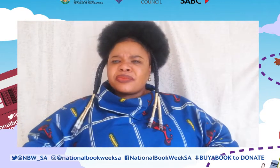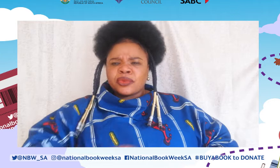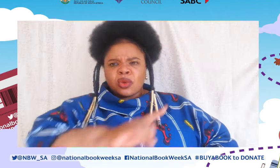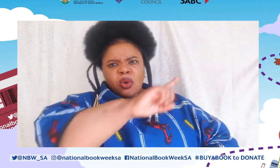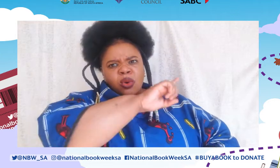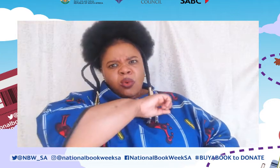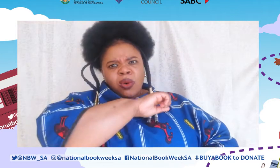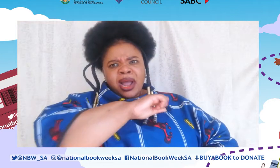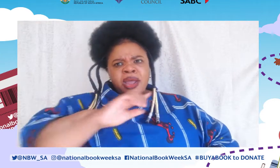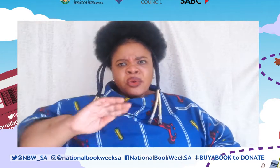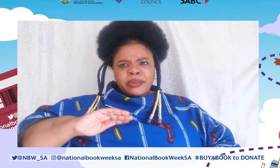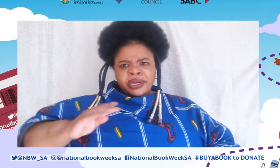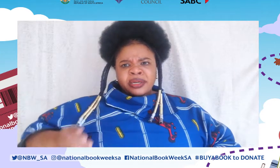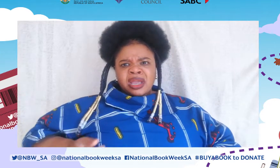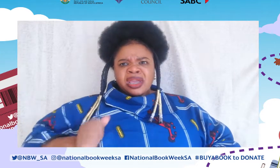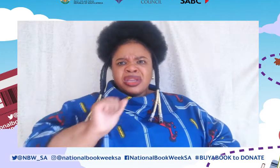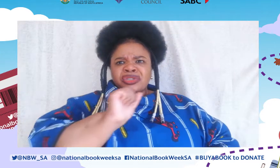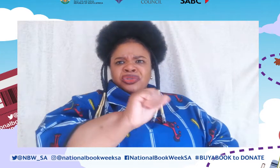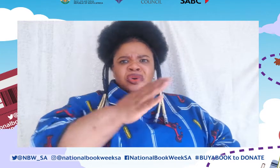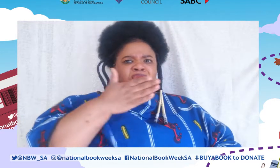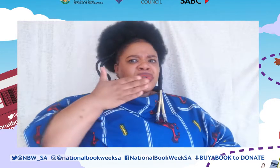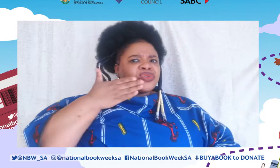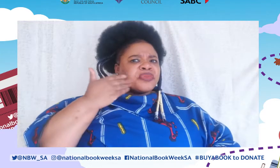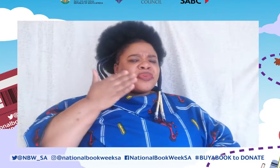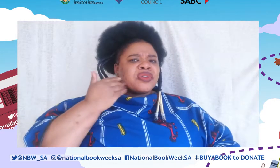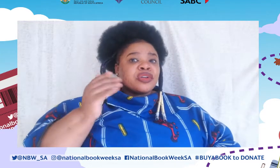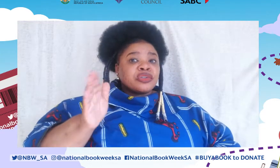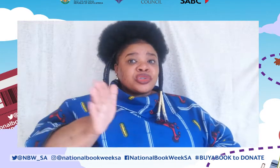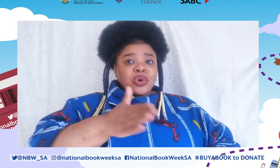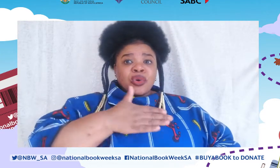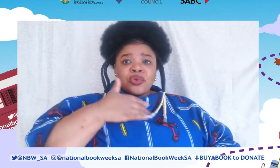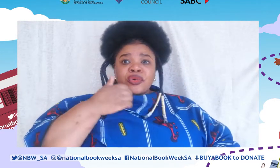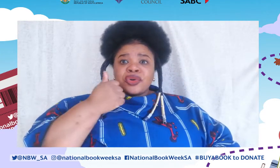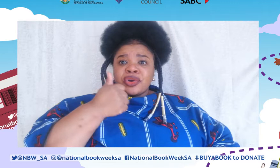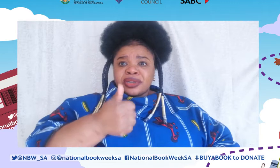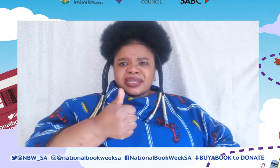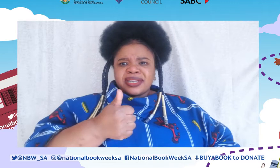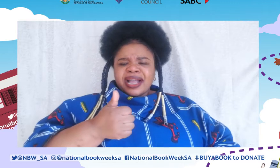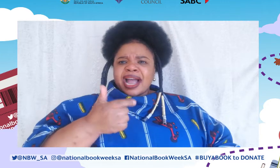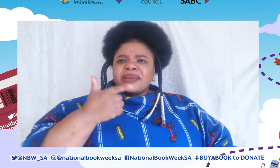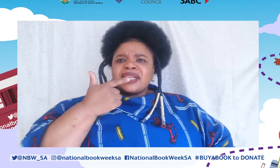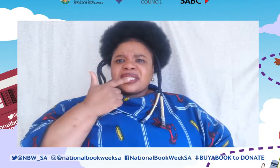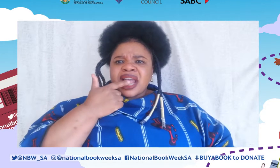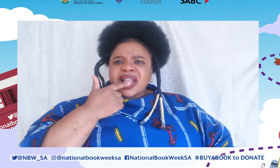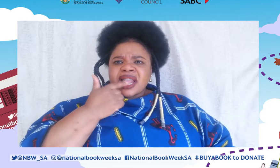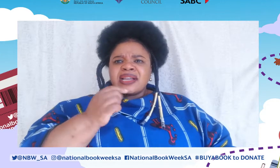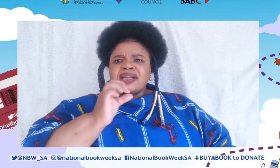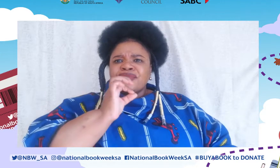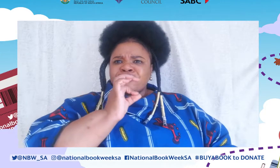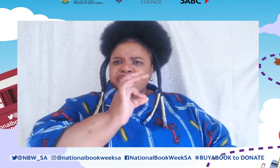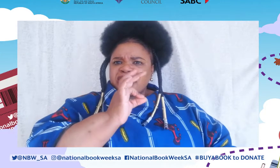soup. Why, woman, is your soup so good? I mean, it